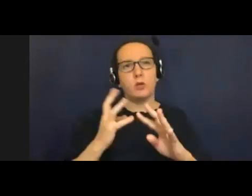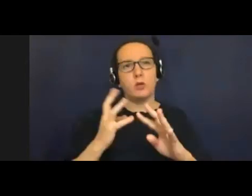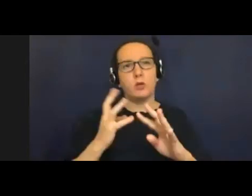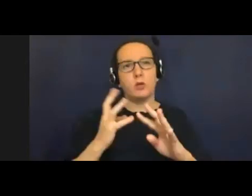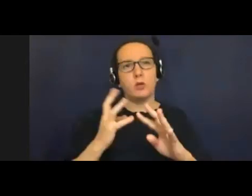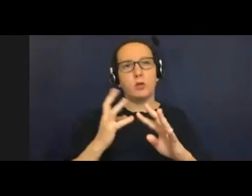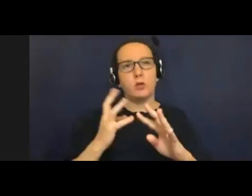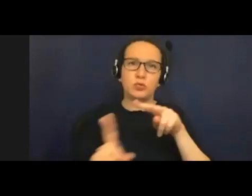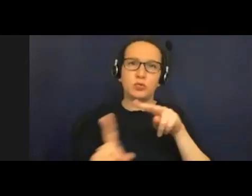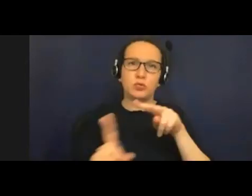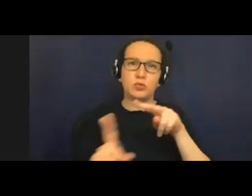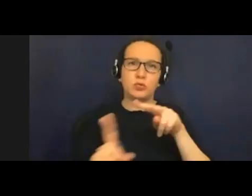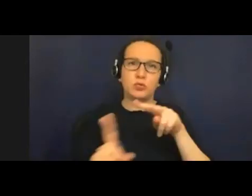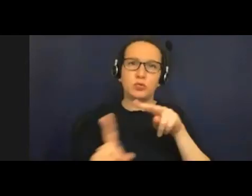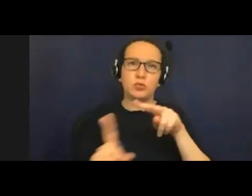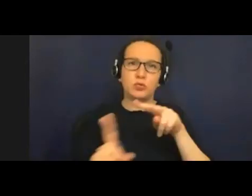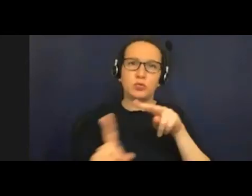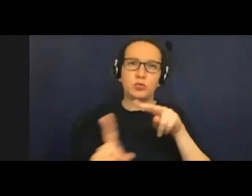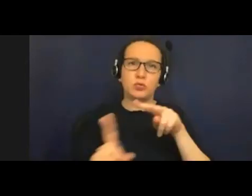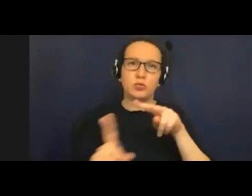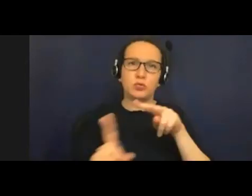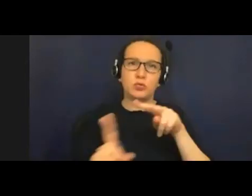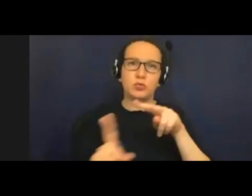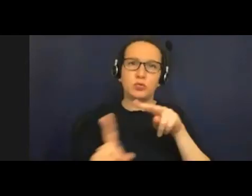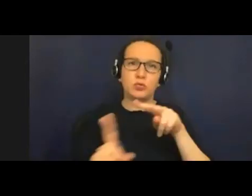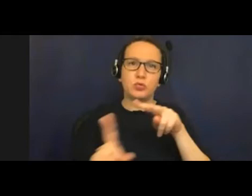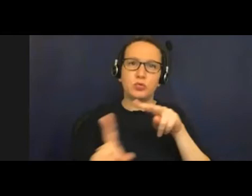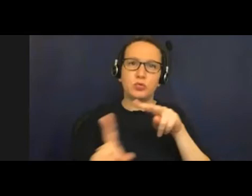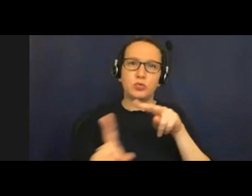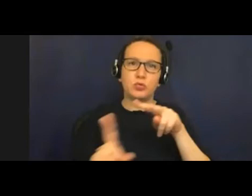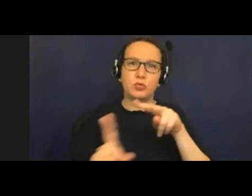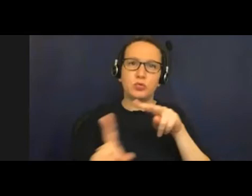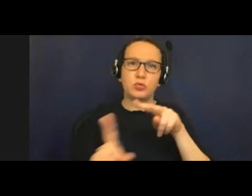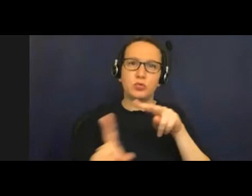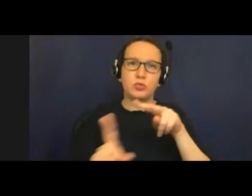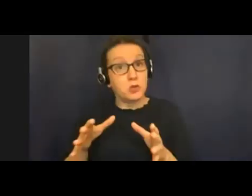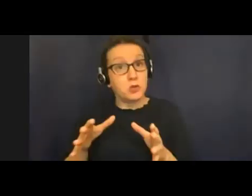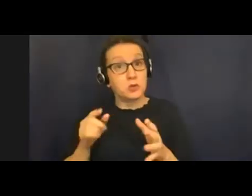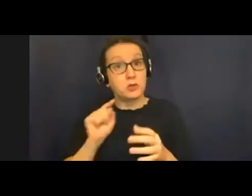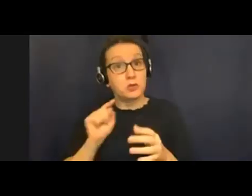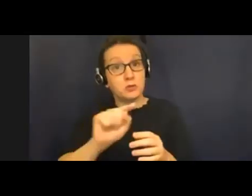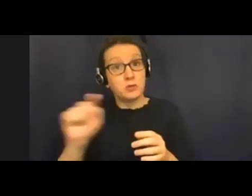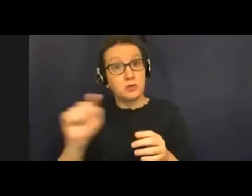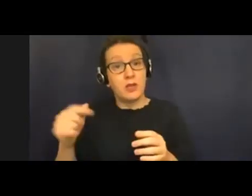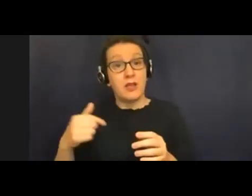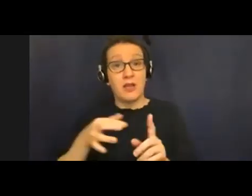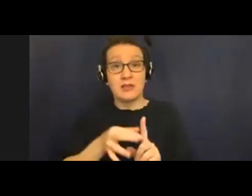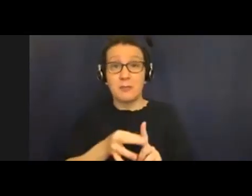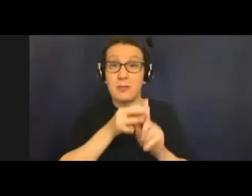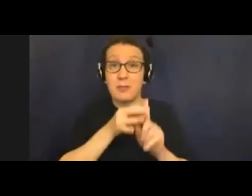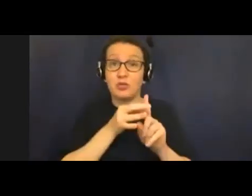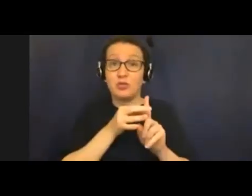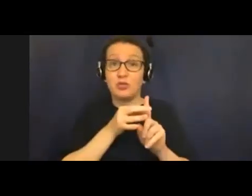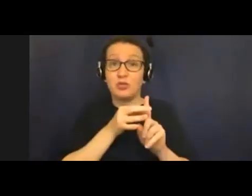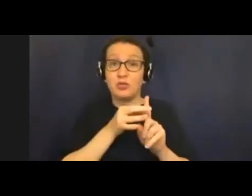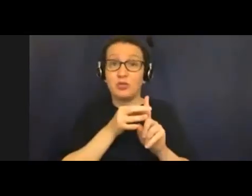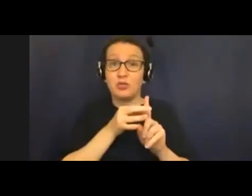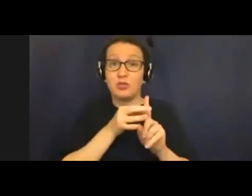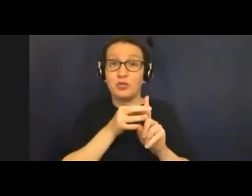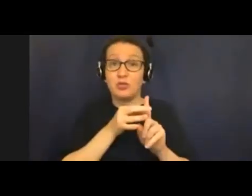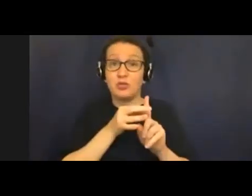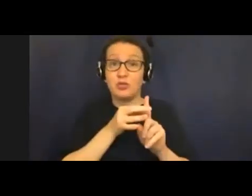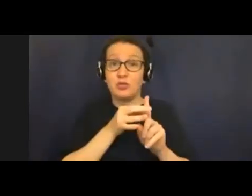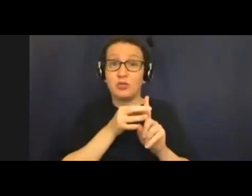who have a special who have the special mark on state register of